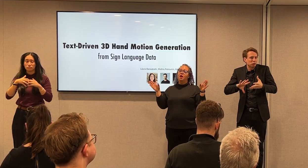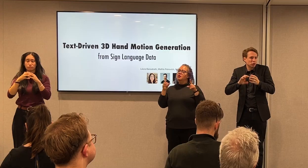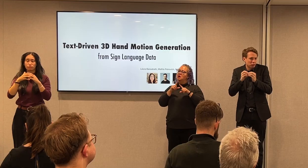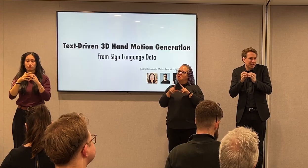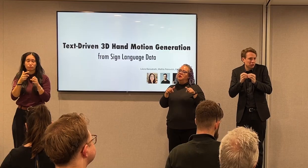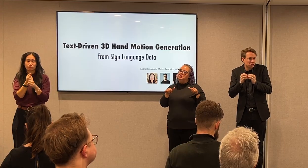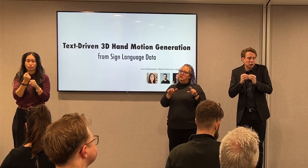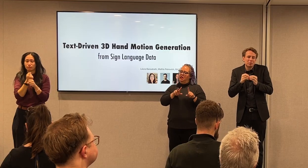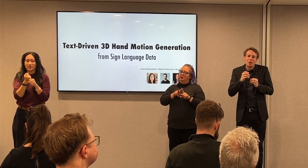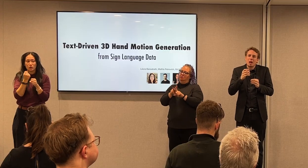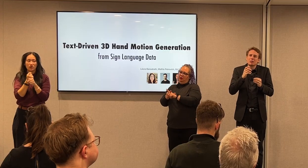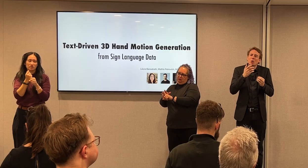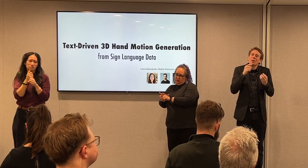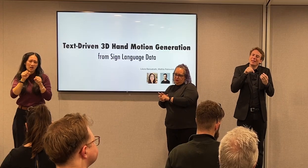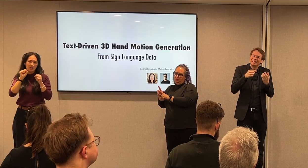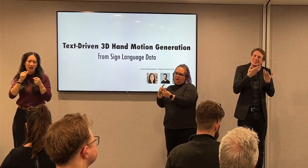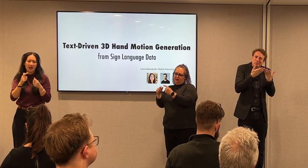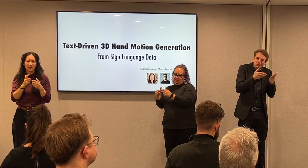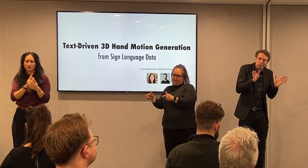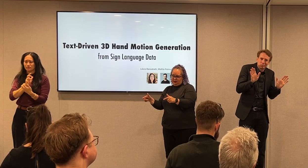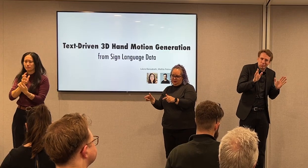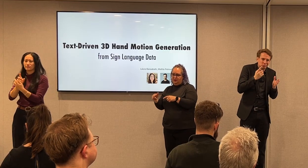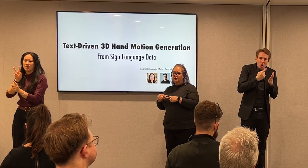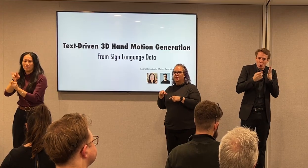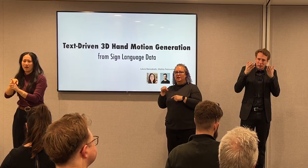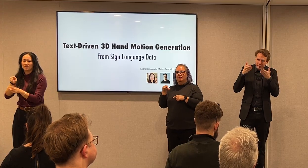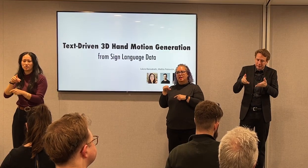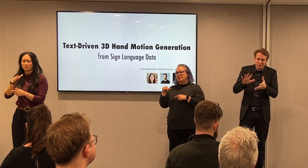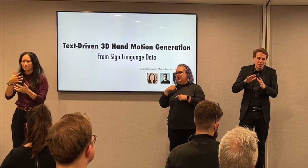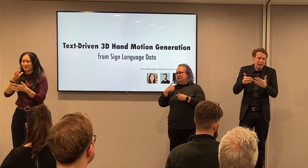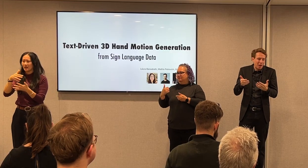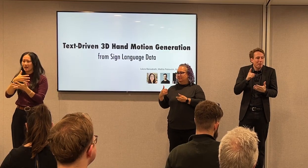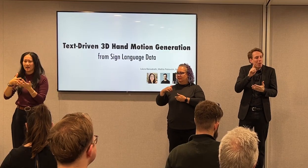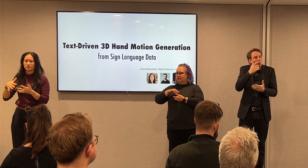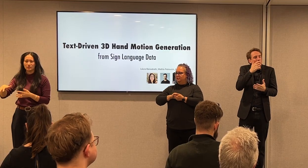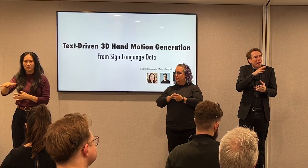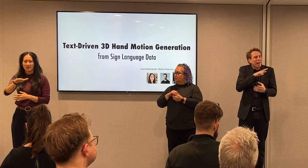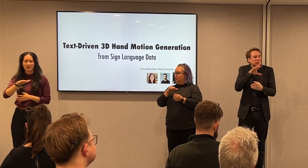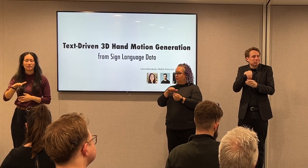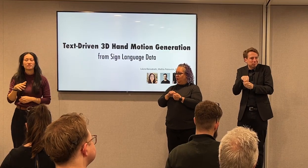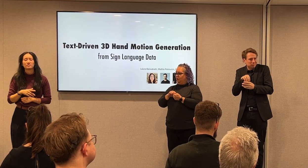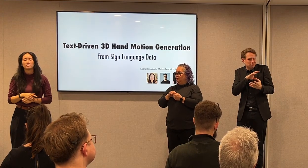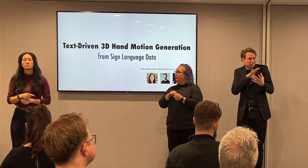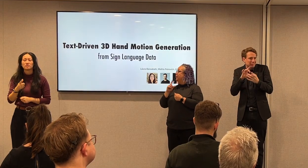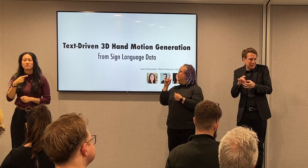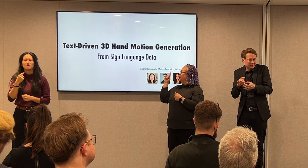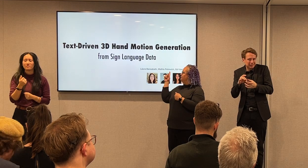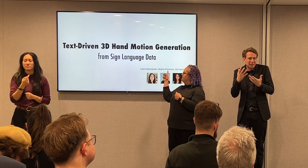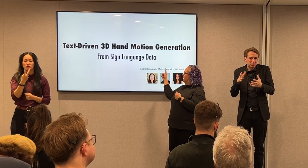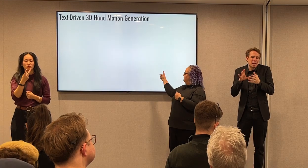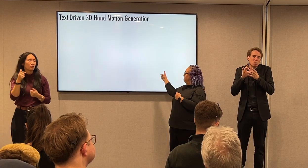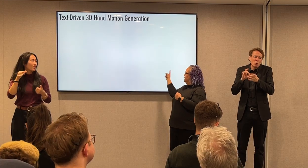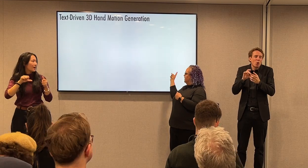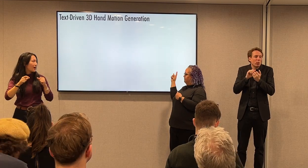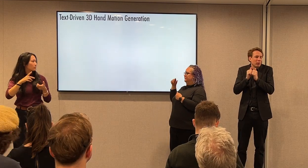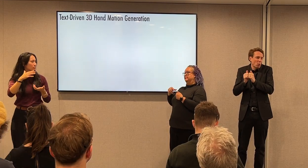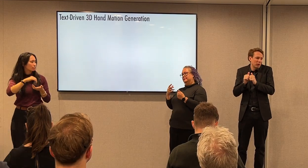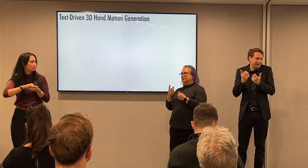the sign language field. And this is a work that has been done in collaboration with Matis Petrovic and Gulvarol.